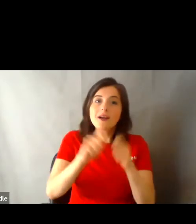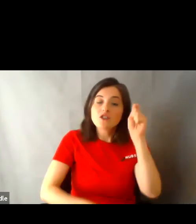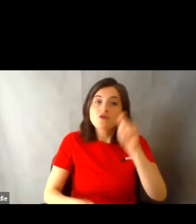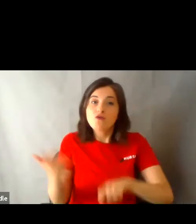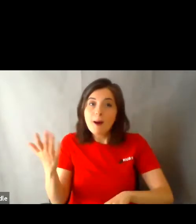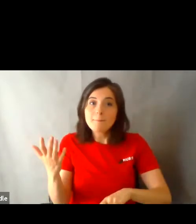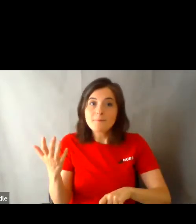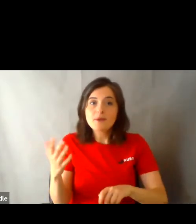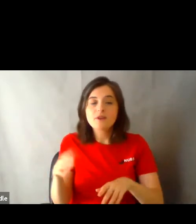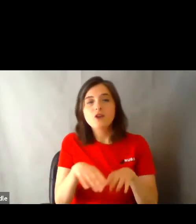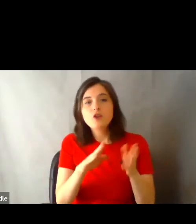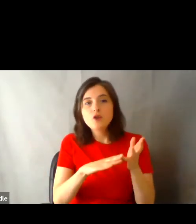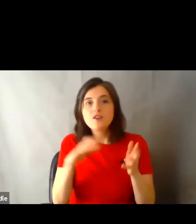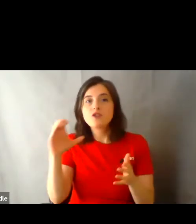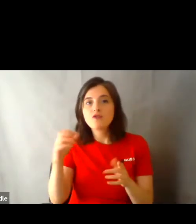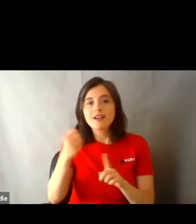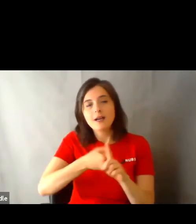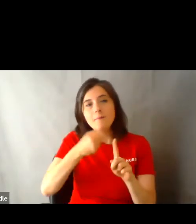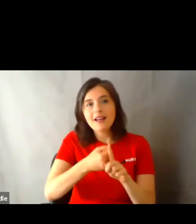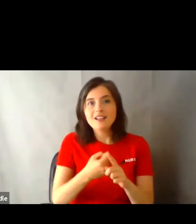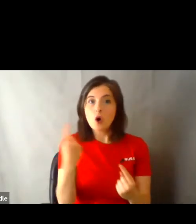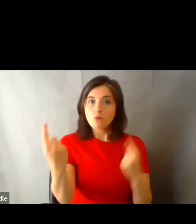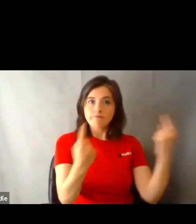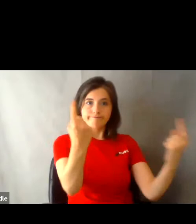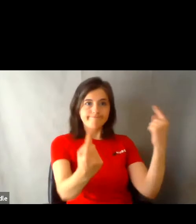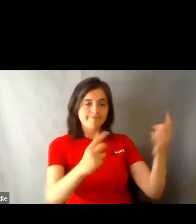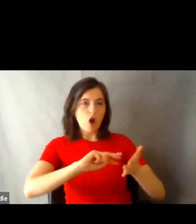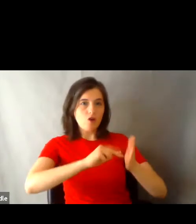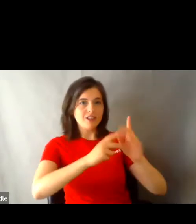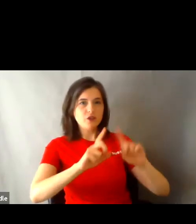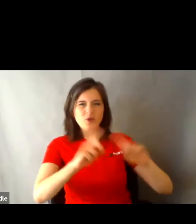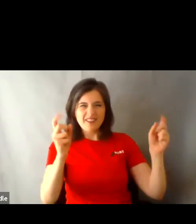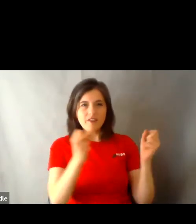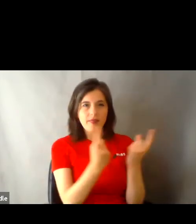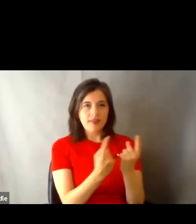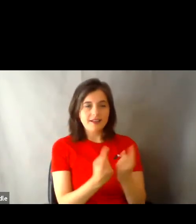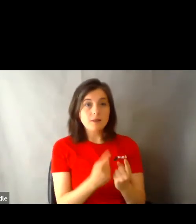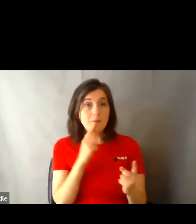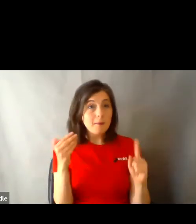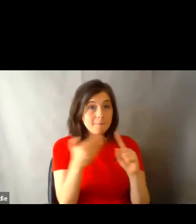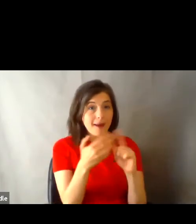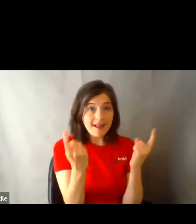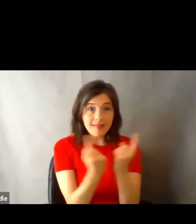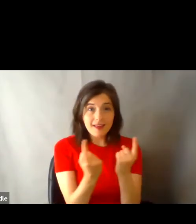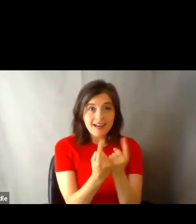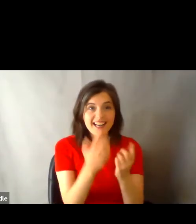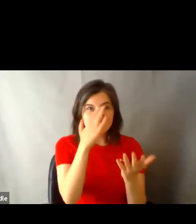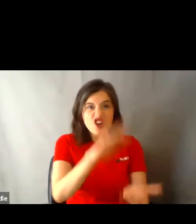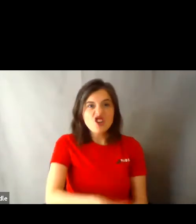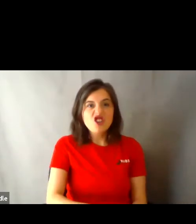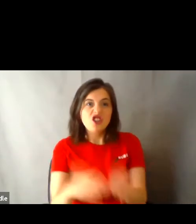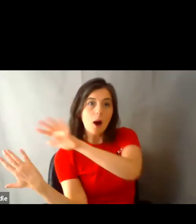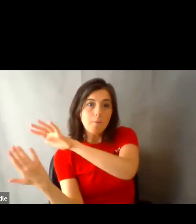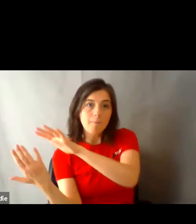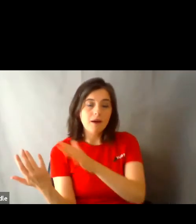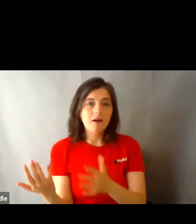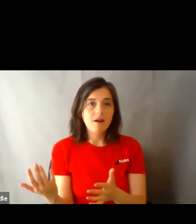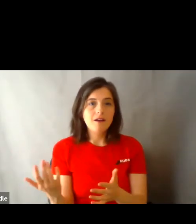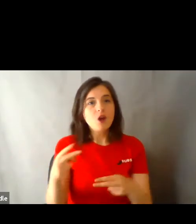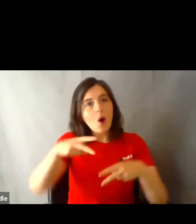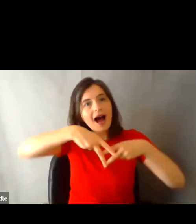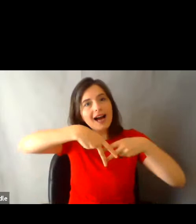People arranged to do different things, but the main thing that people did was dumping the metro, and the hashtag was